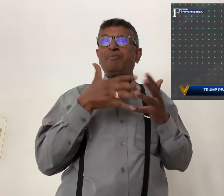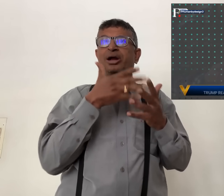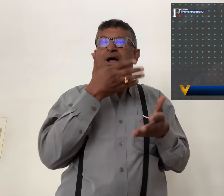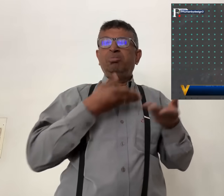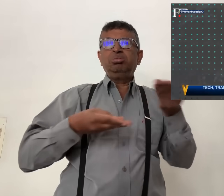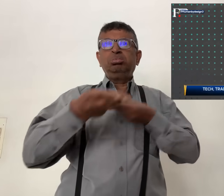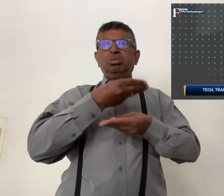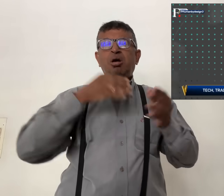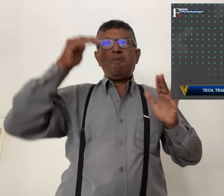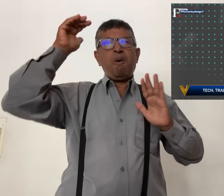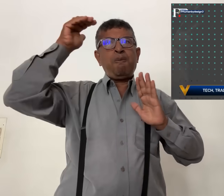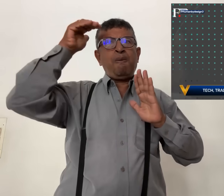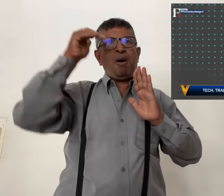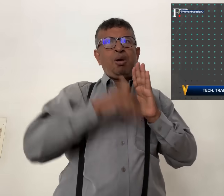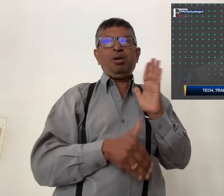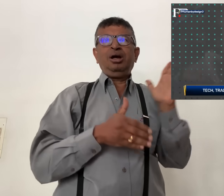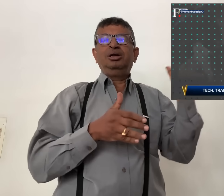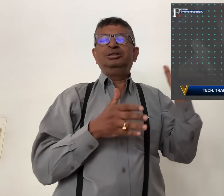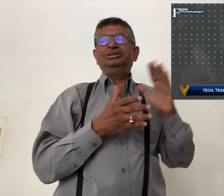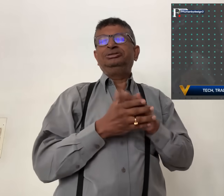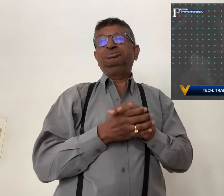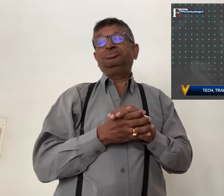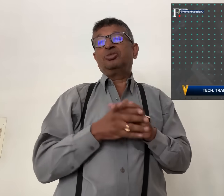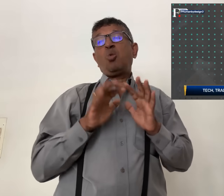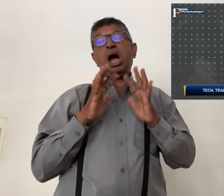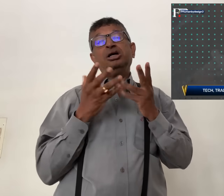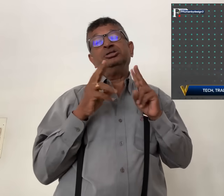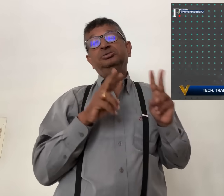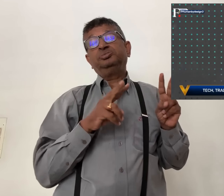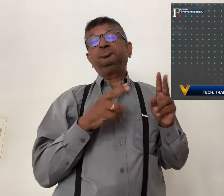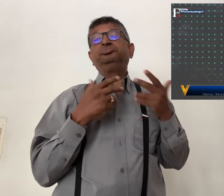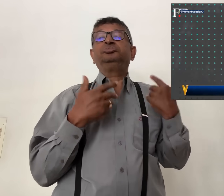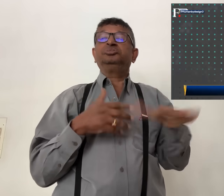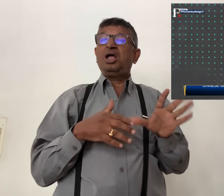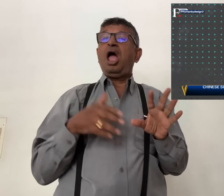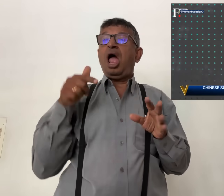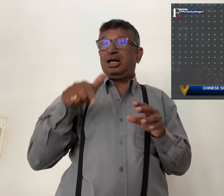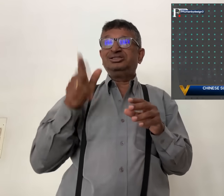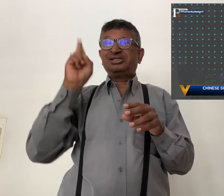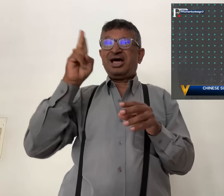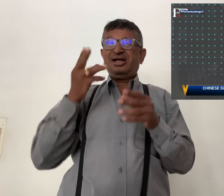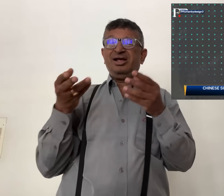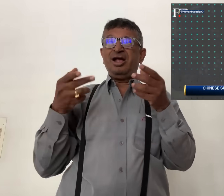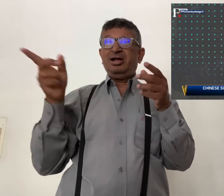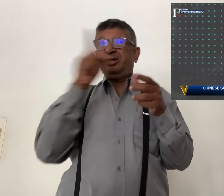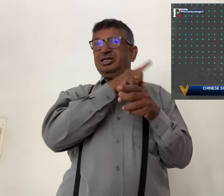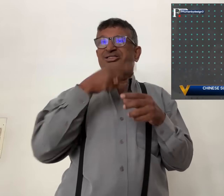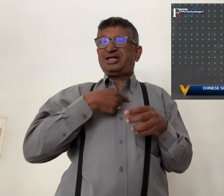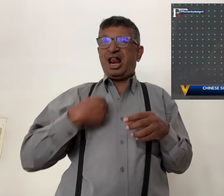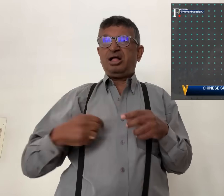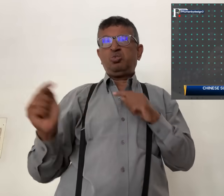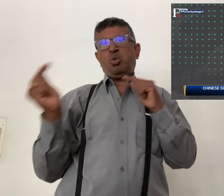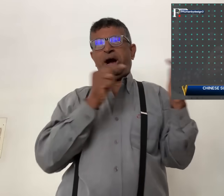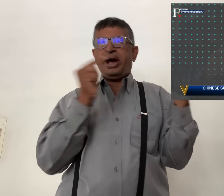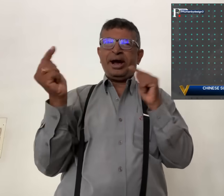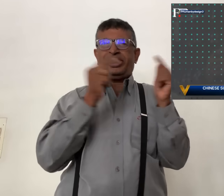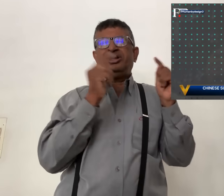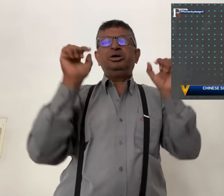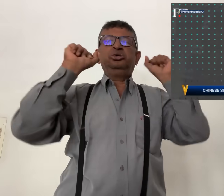50 USD. The interior lining for each bag, the cost will be 100 USD. And then the cost of human resource. To finish one bag, the human resource cost will be 600 USD. The total